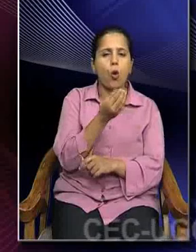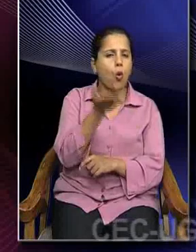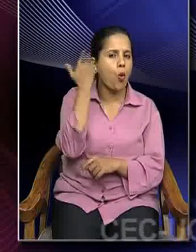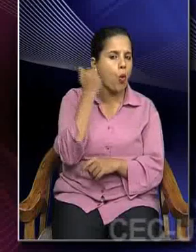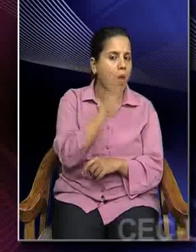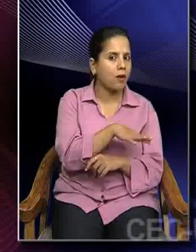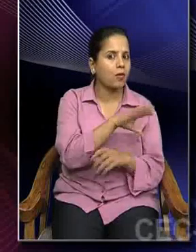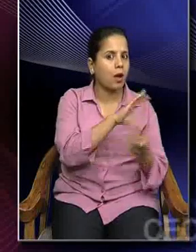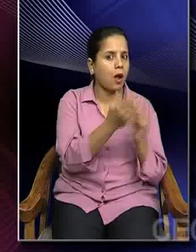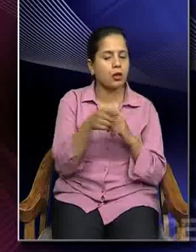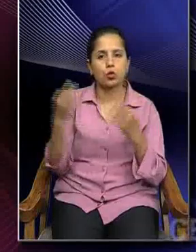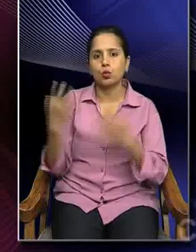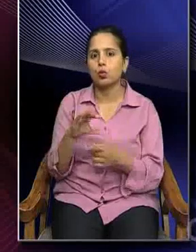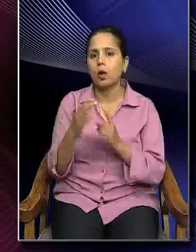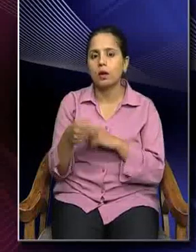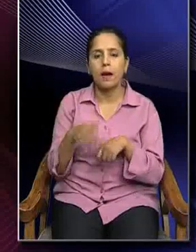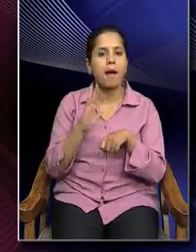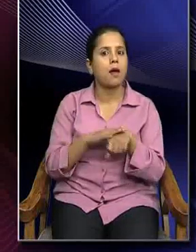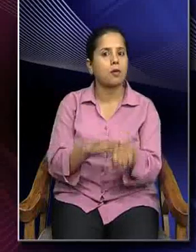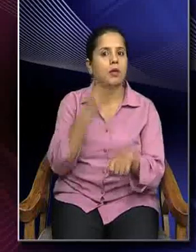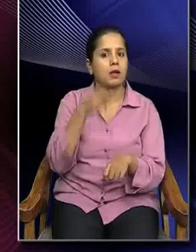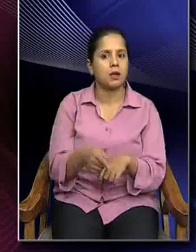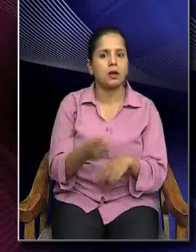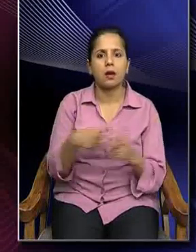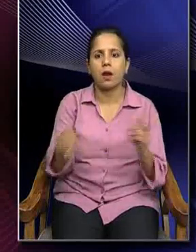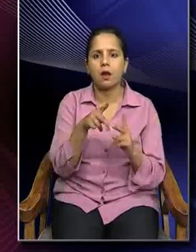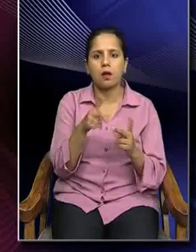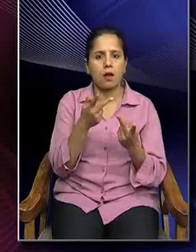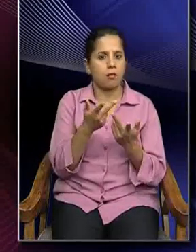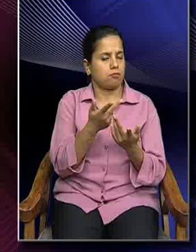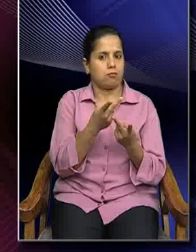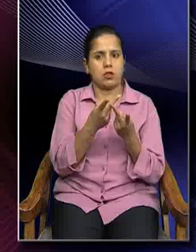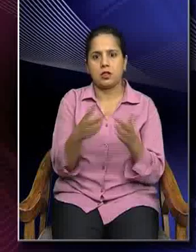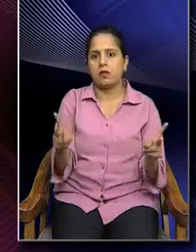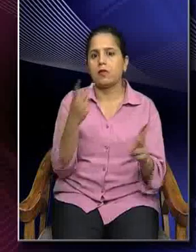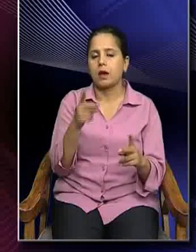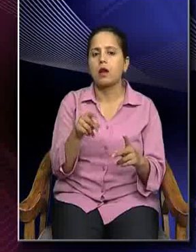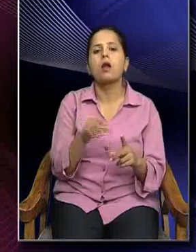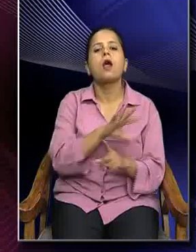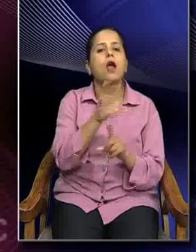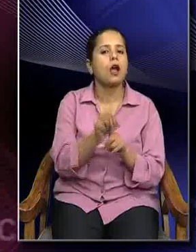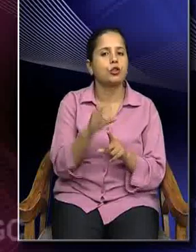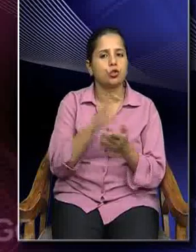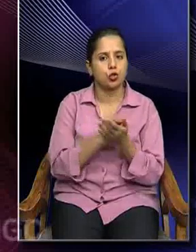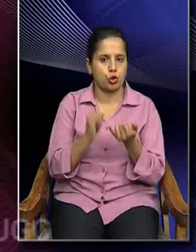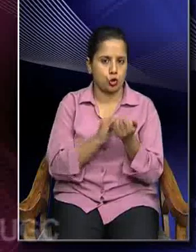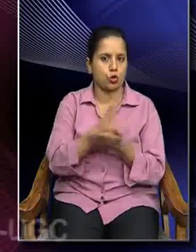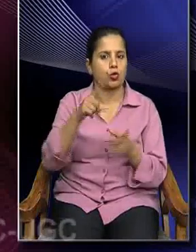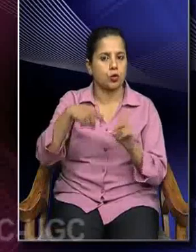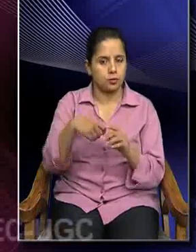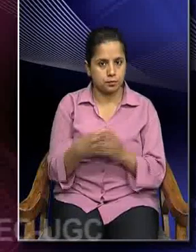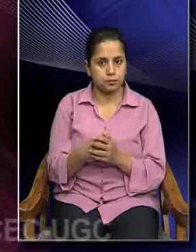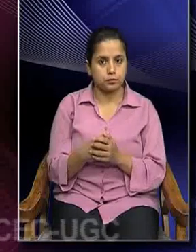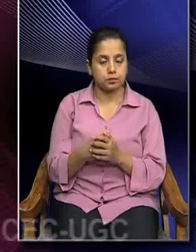culture. There is an experience of disorientation. This refers to cultural shock.